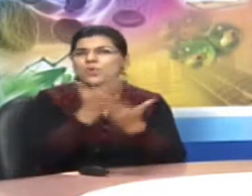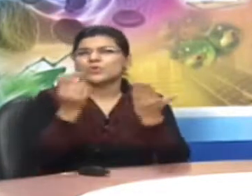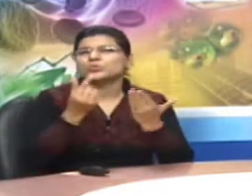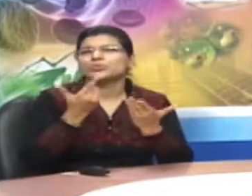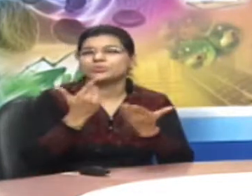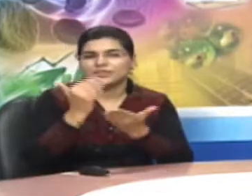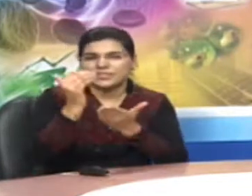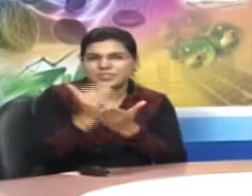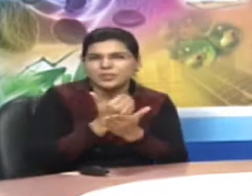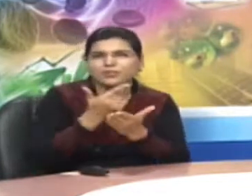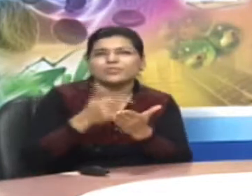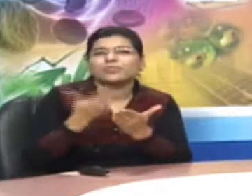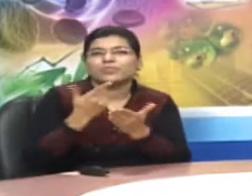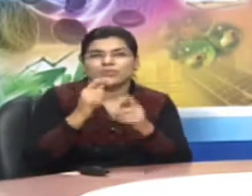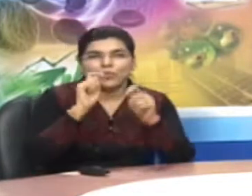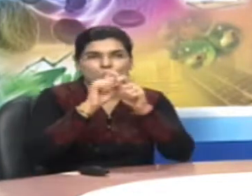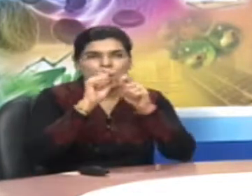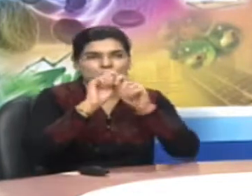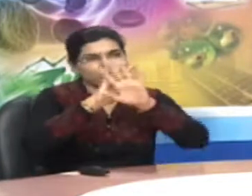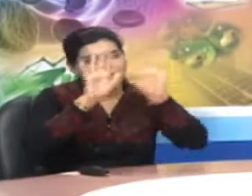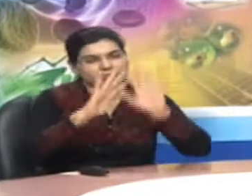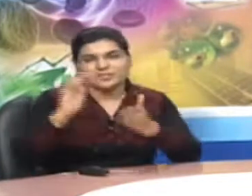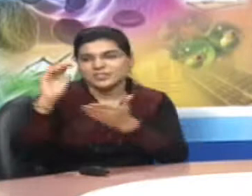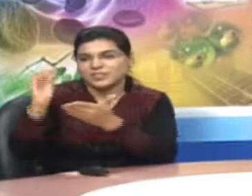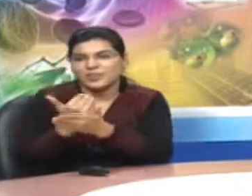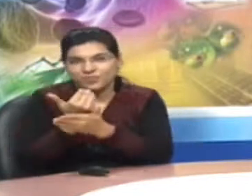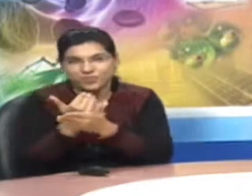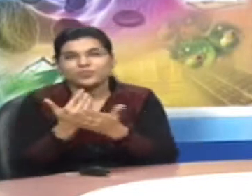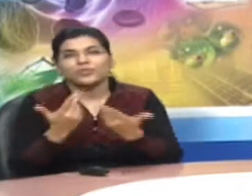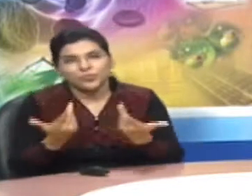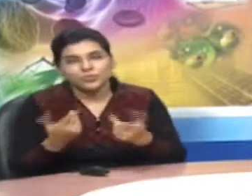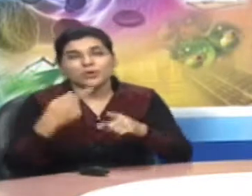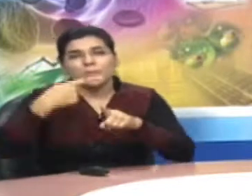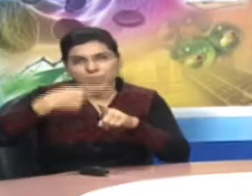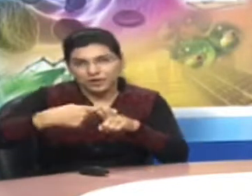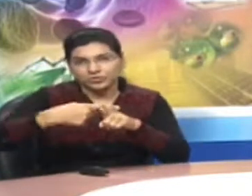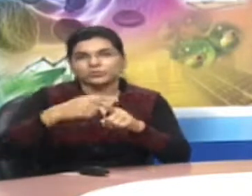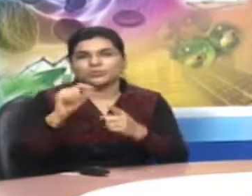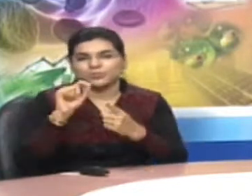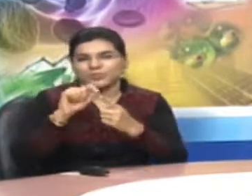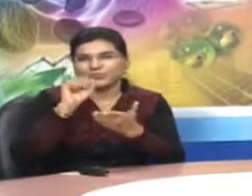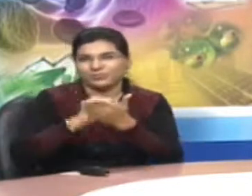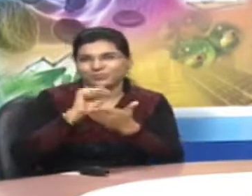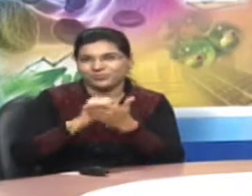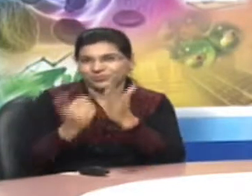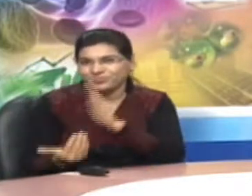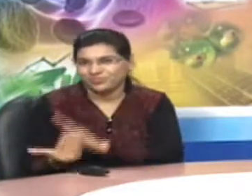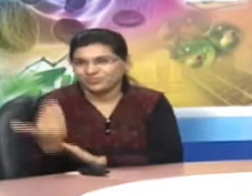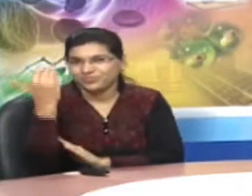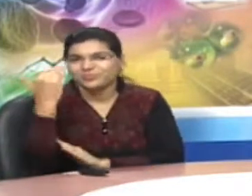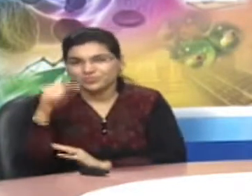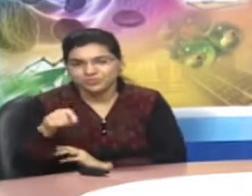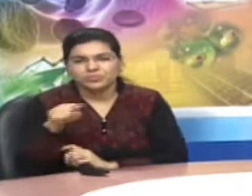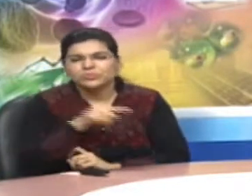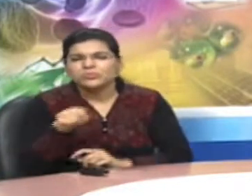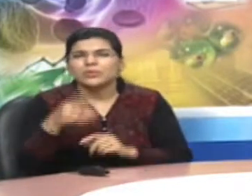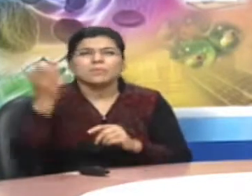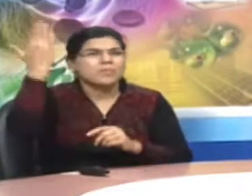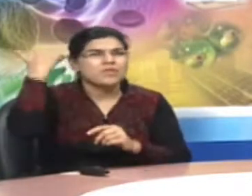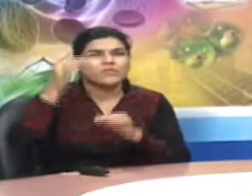Now we will learn about saving and printing. Printing is similar to what you have done